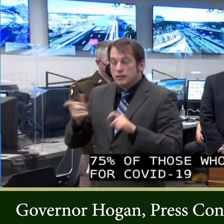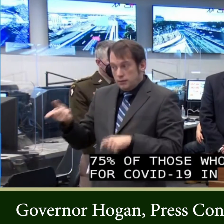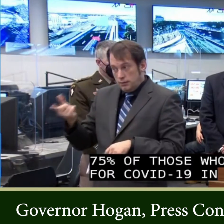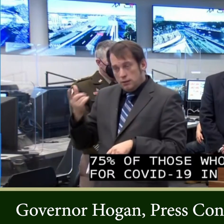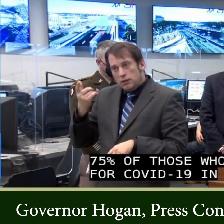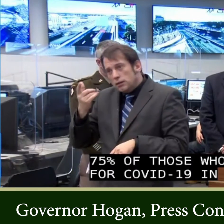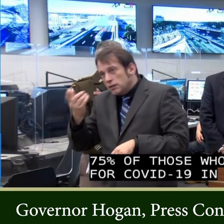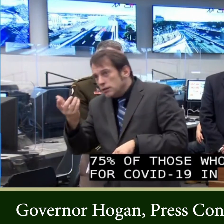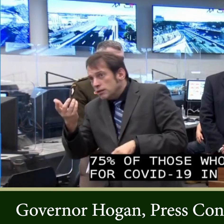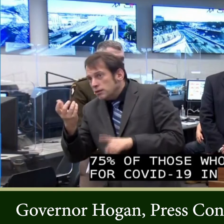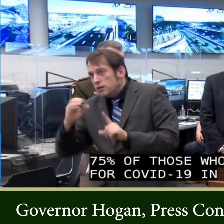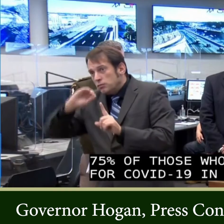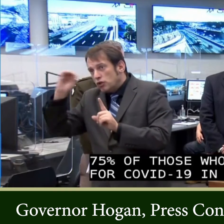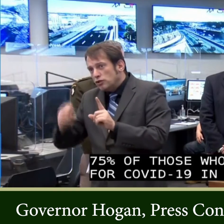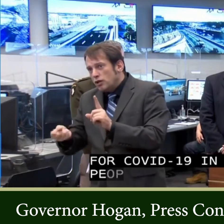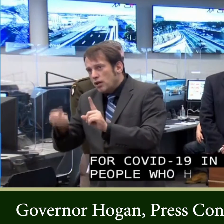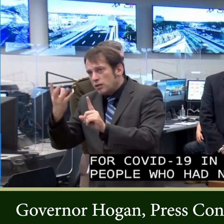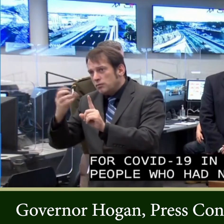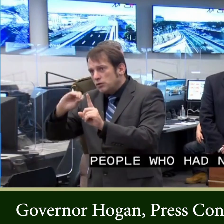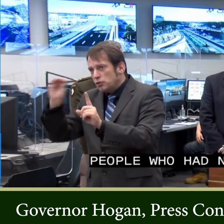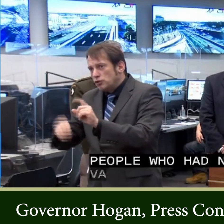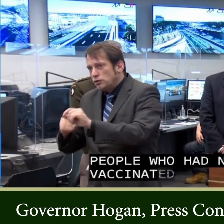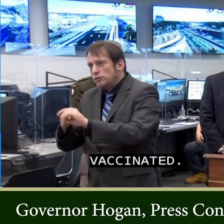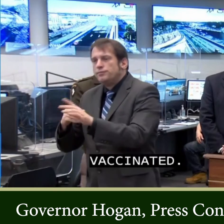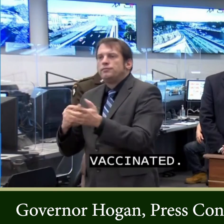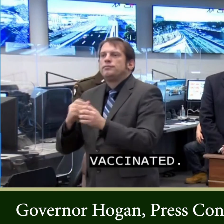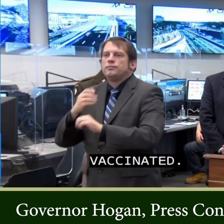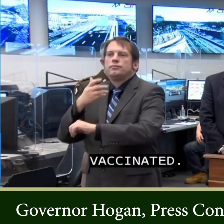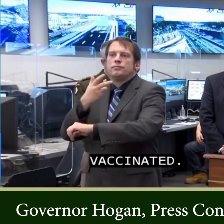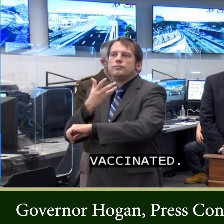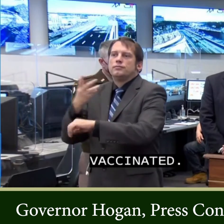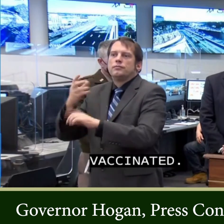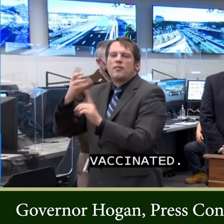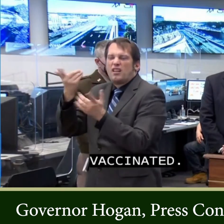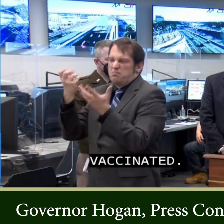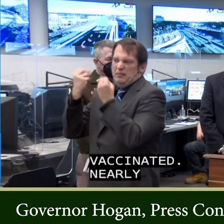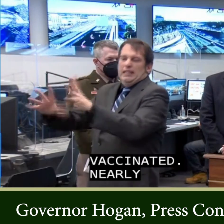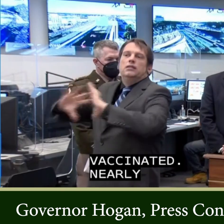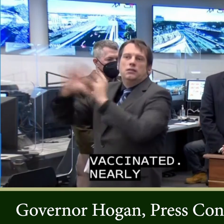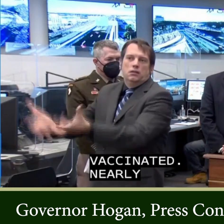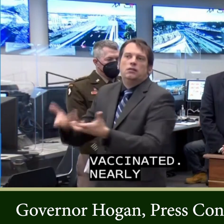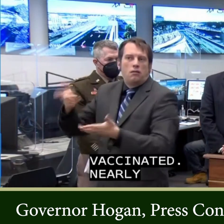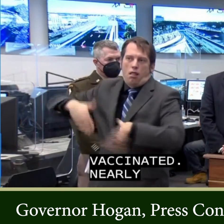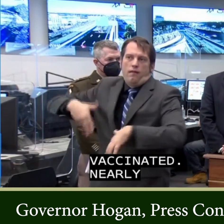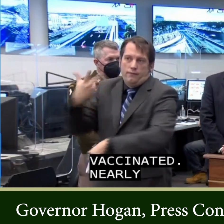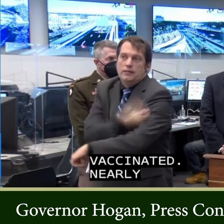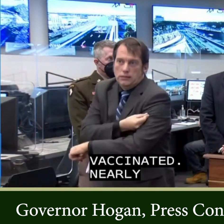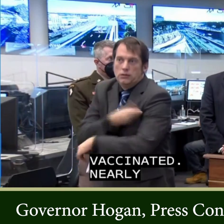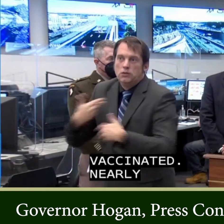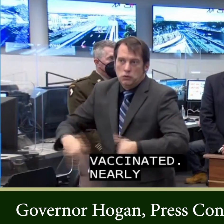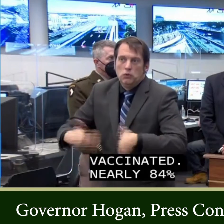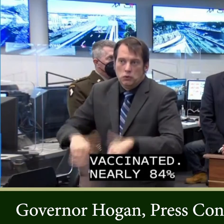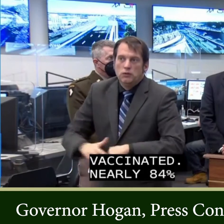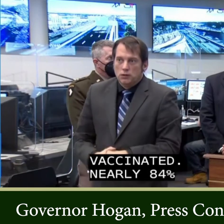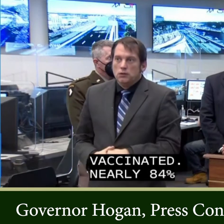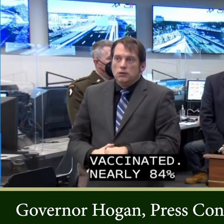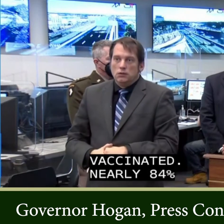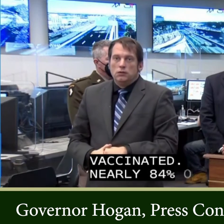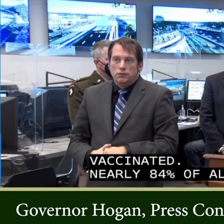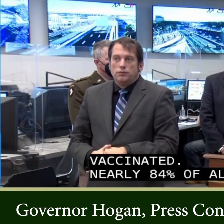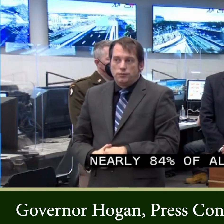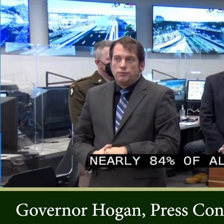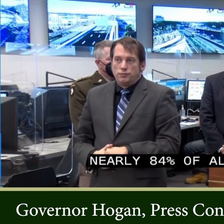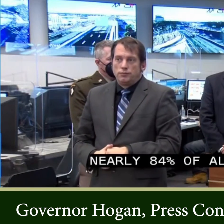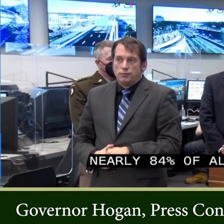vaccinated. Nearly 84% of all our COVID hospitalizations for the entire year were